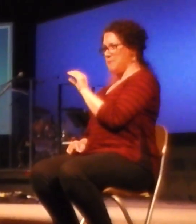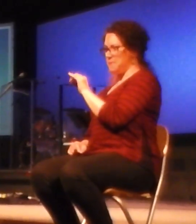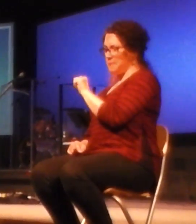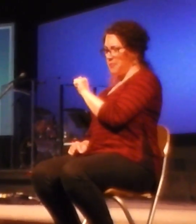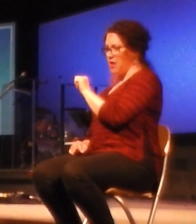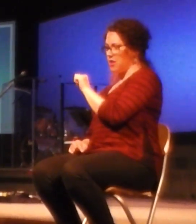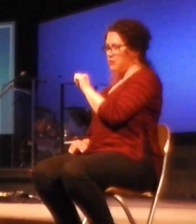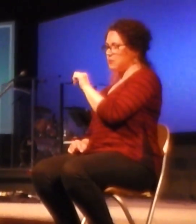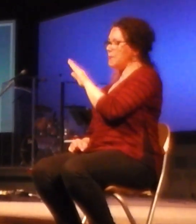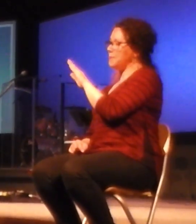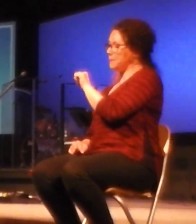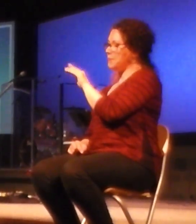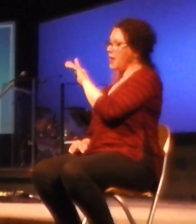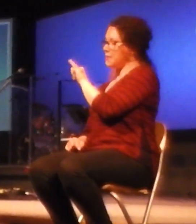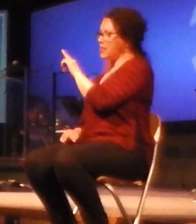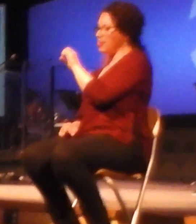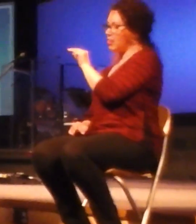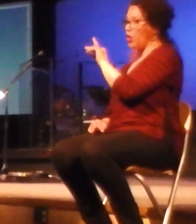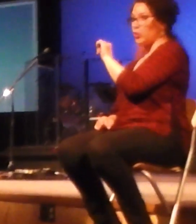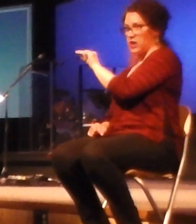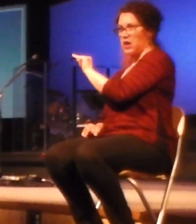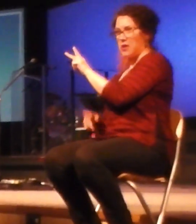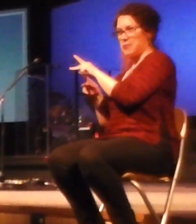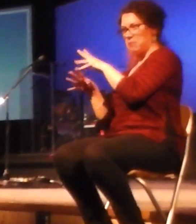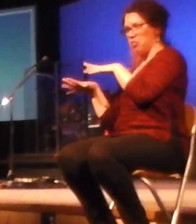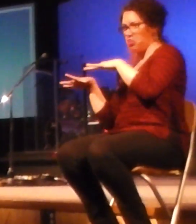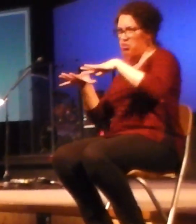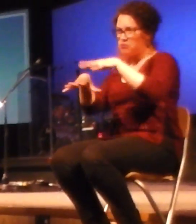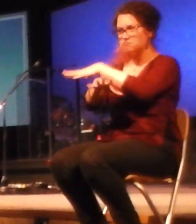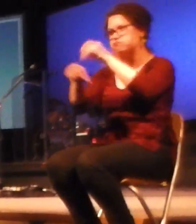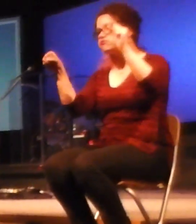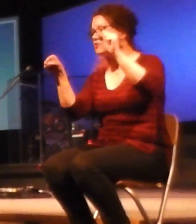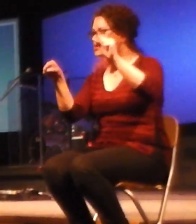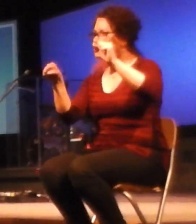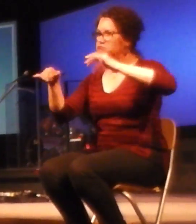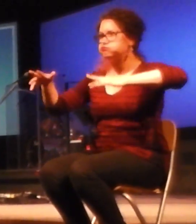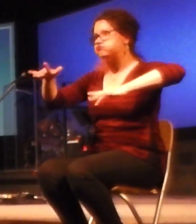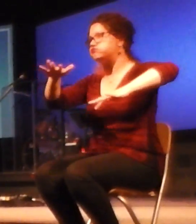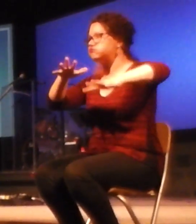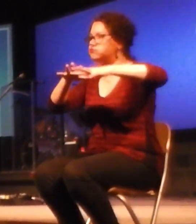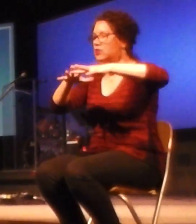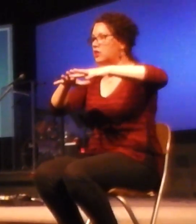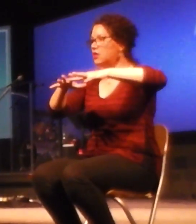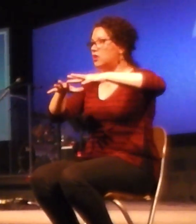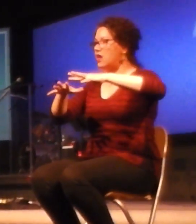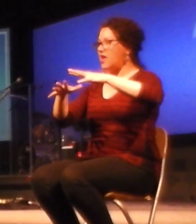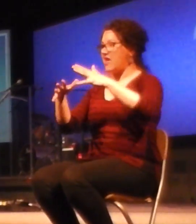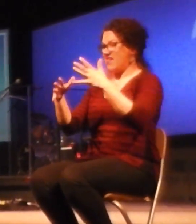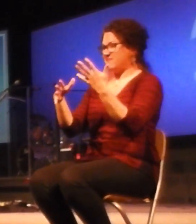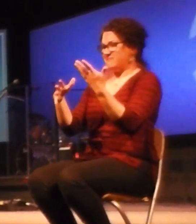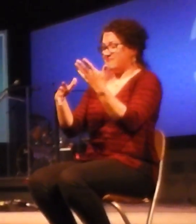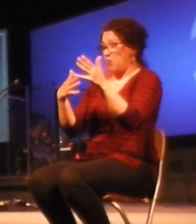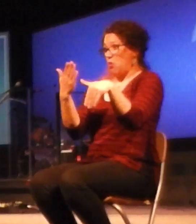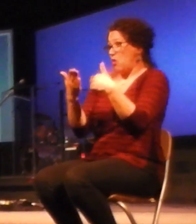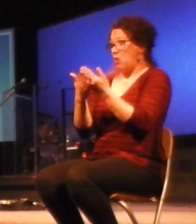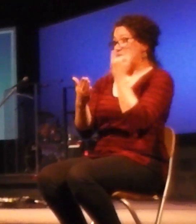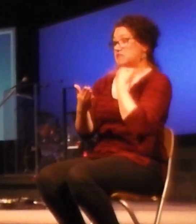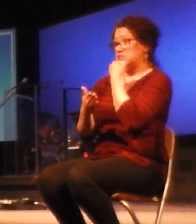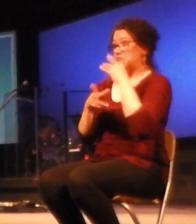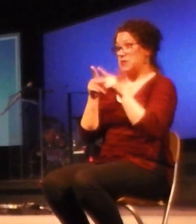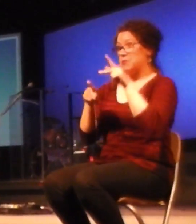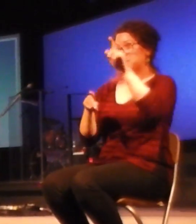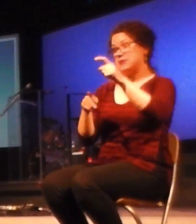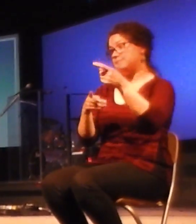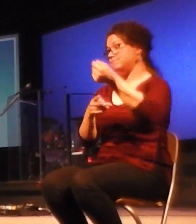city, everything, and then they basically deport in 4 major deportations the Israelites